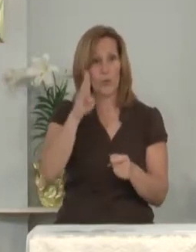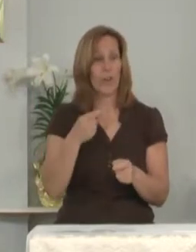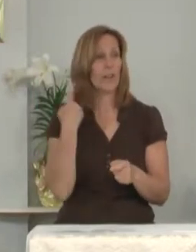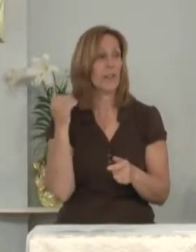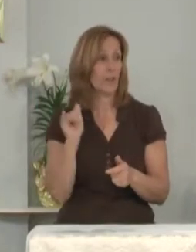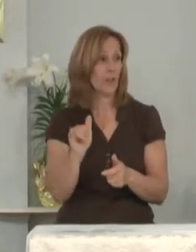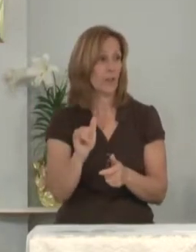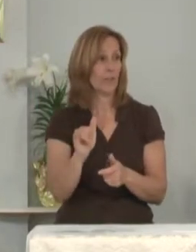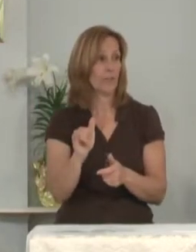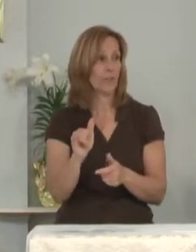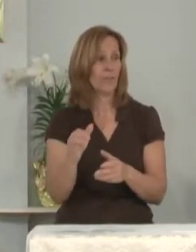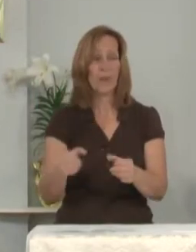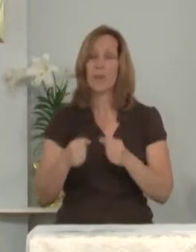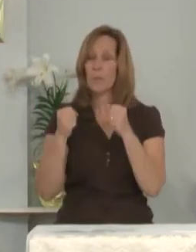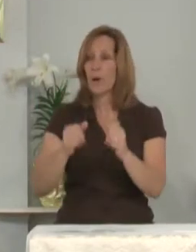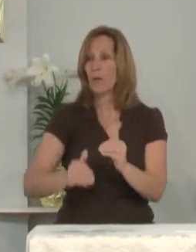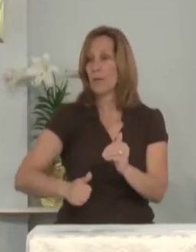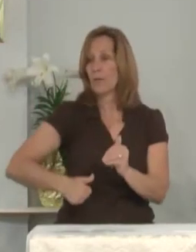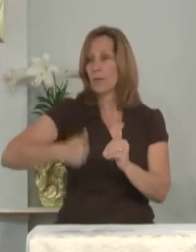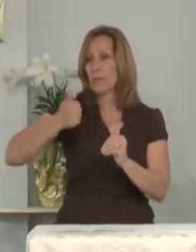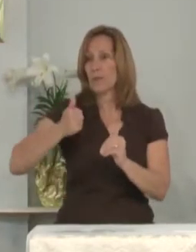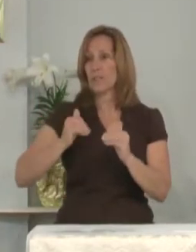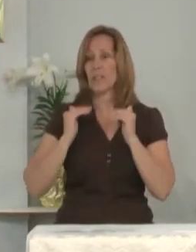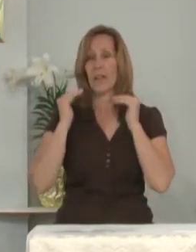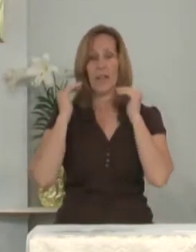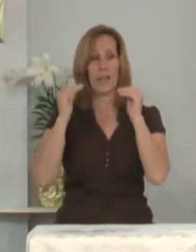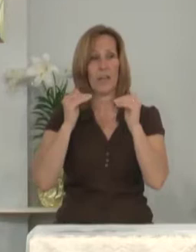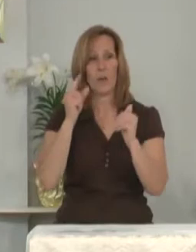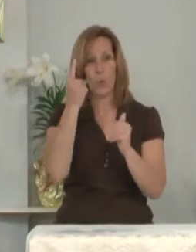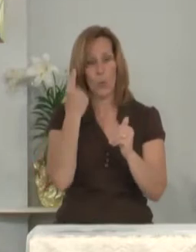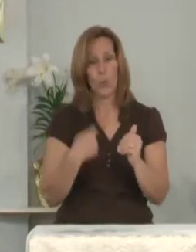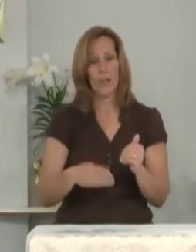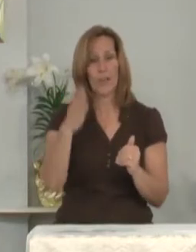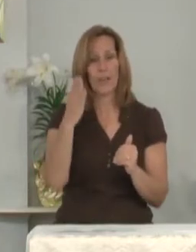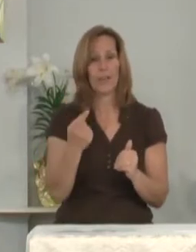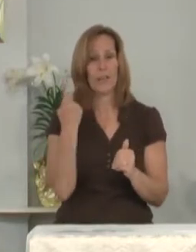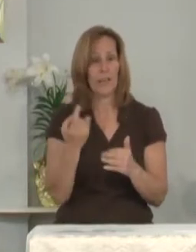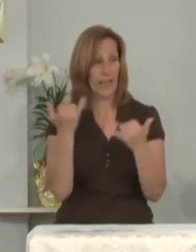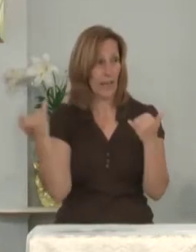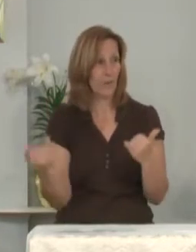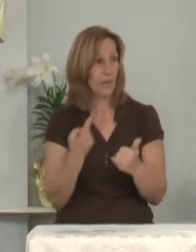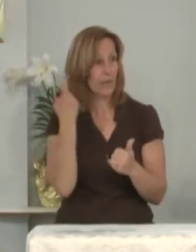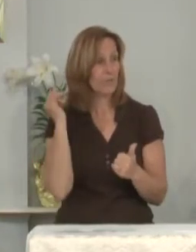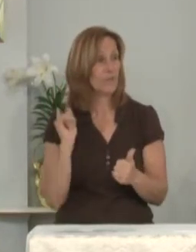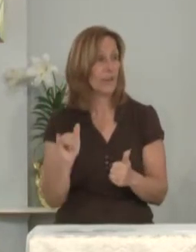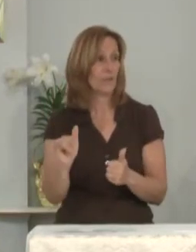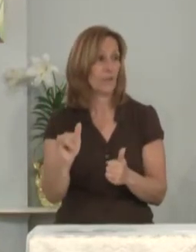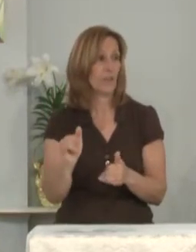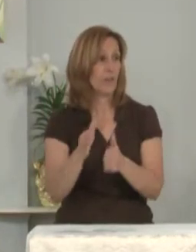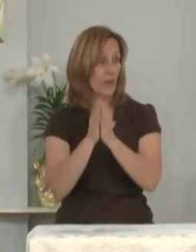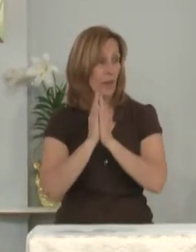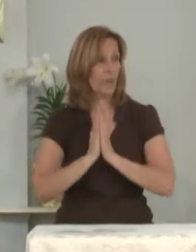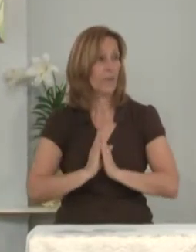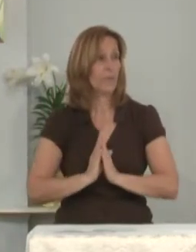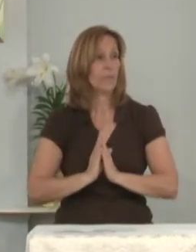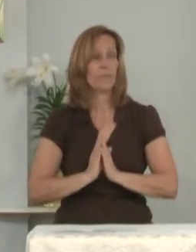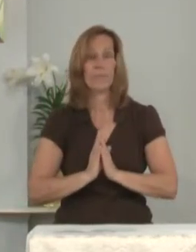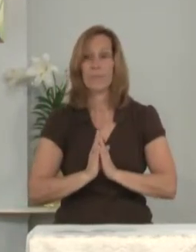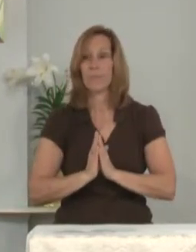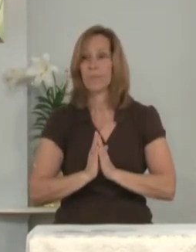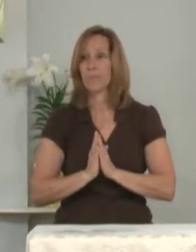incarnate. Power of the Most High. One God now and forever. Amen.